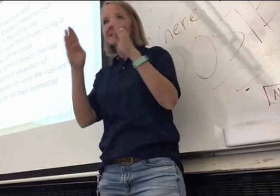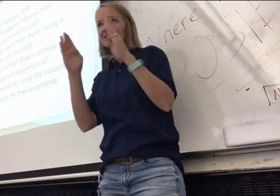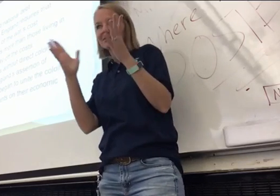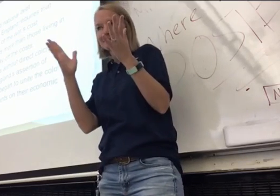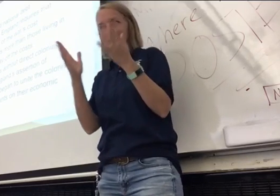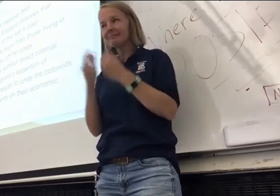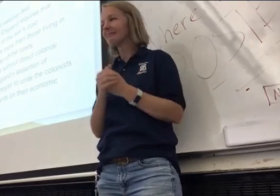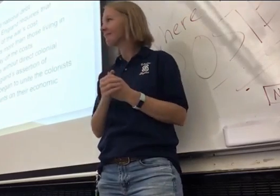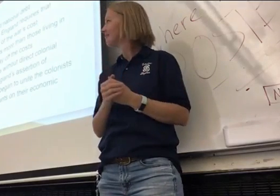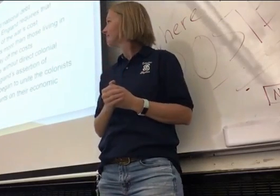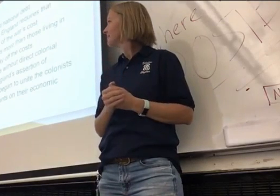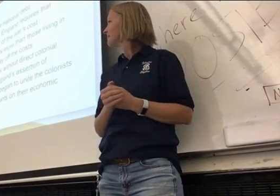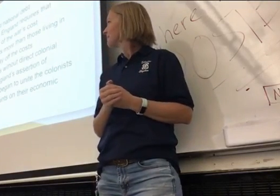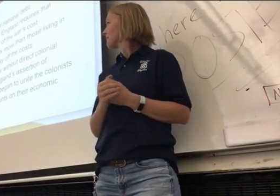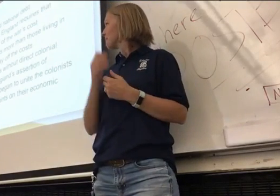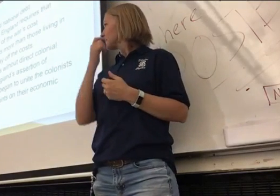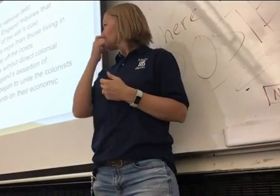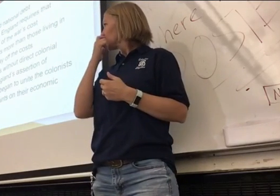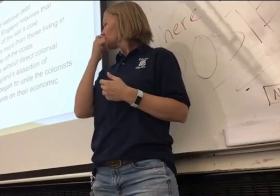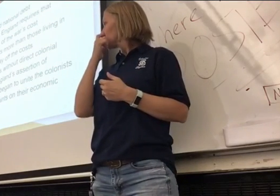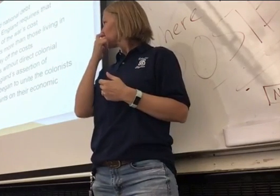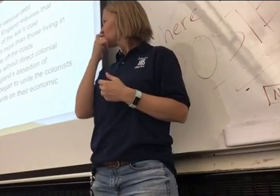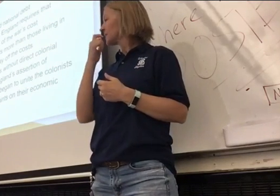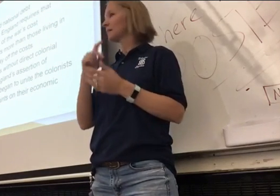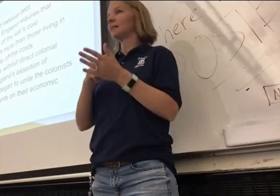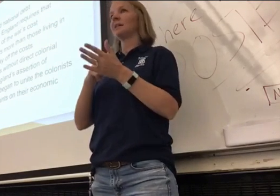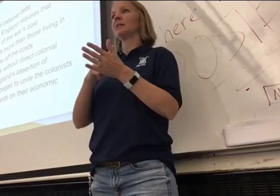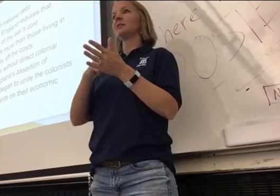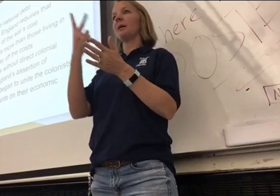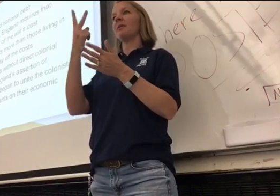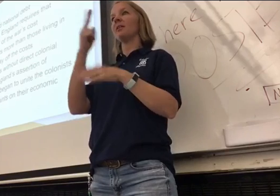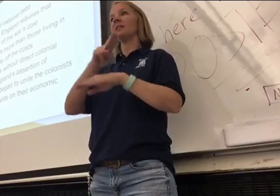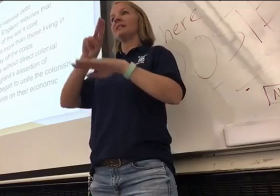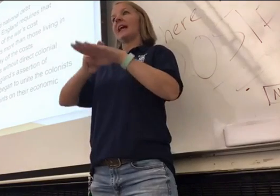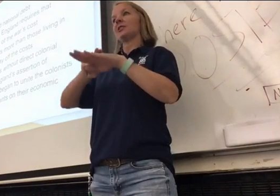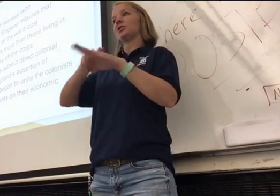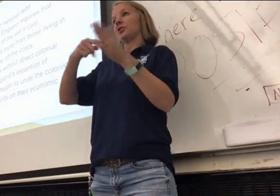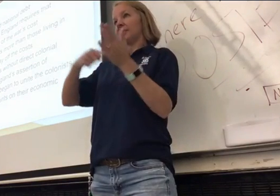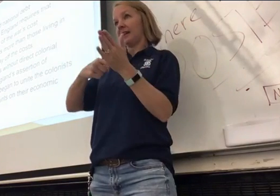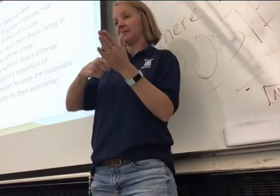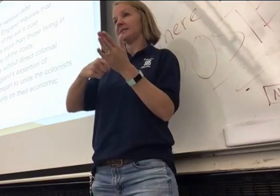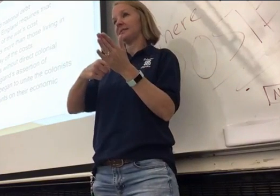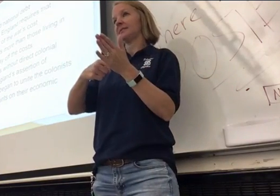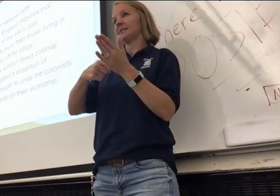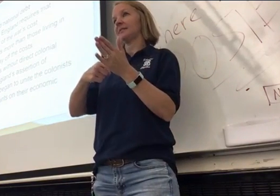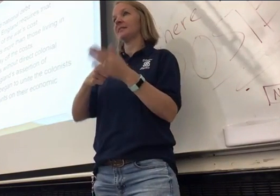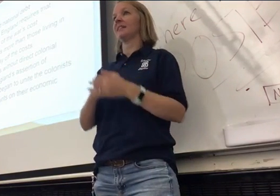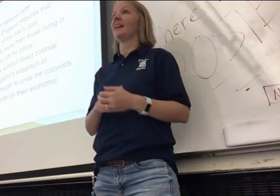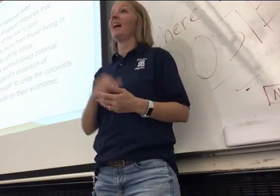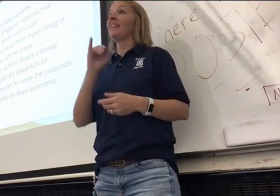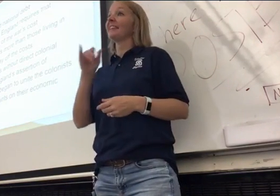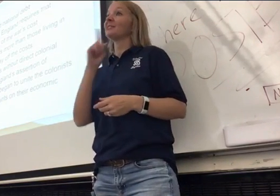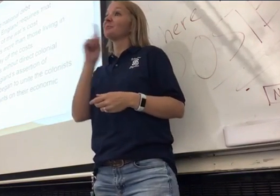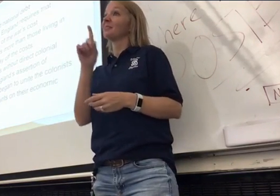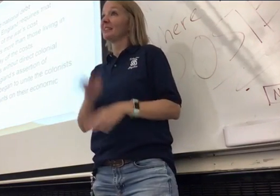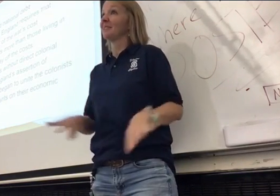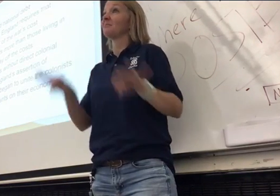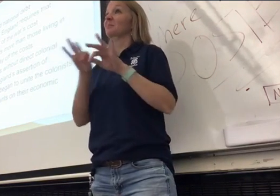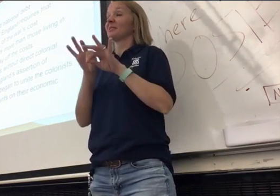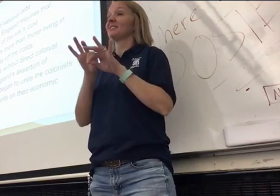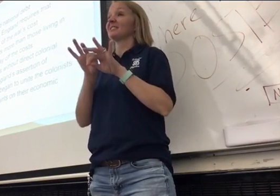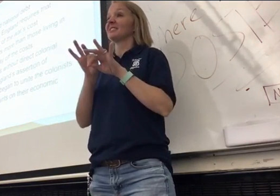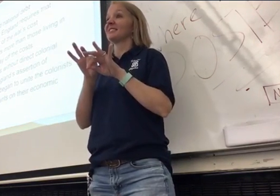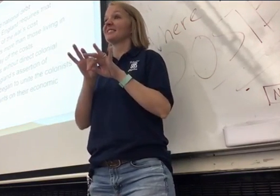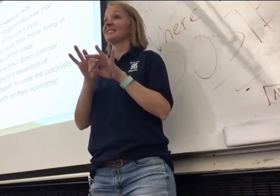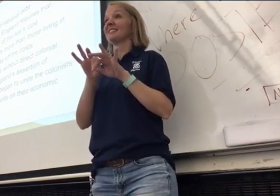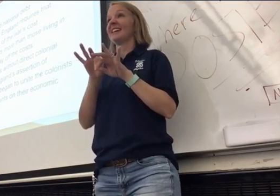attention. Highlight doubled national debt, and that's really important. This